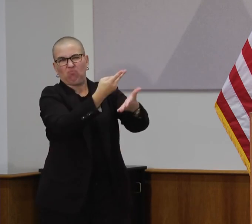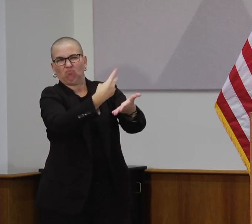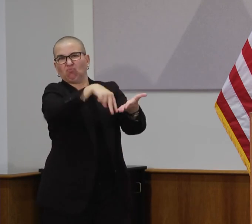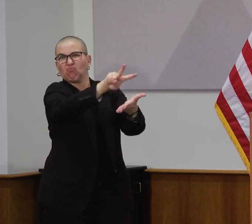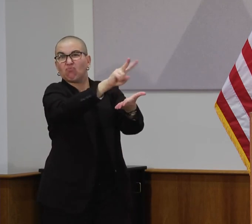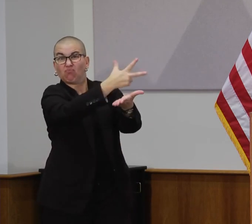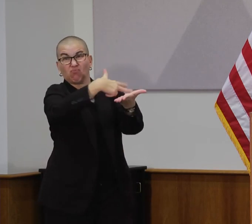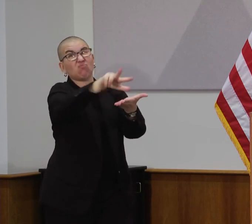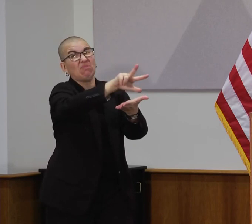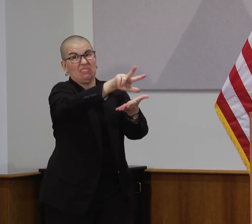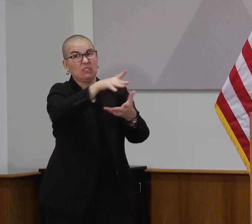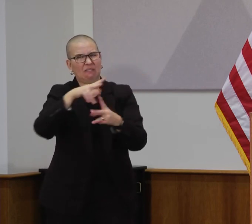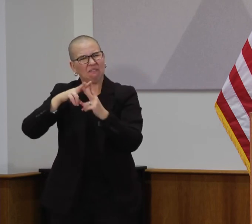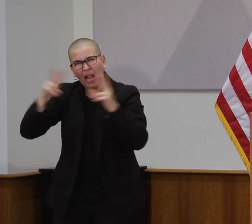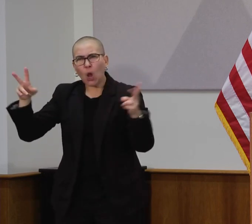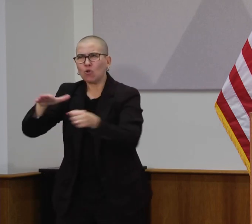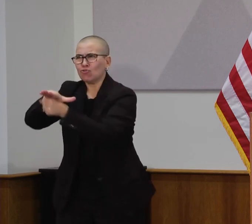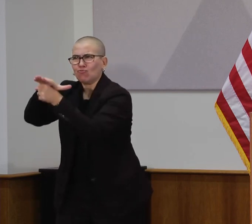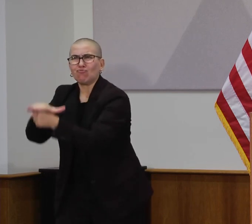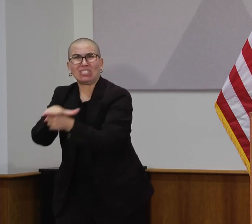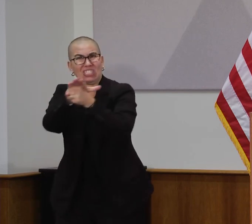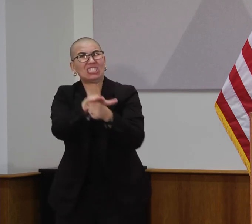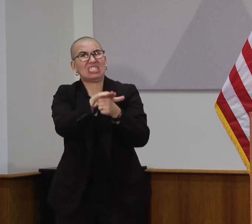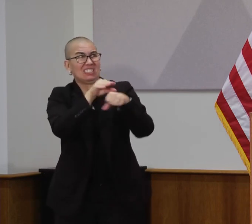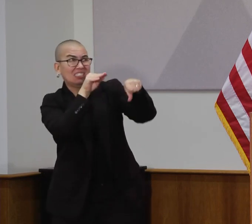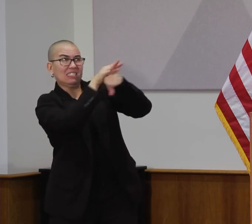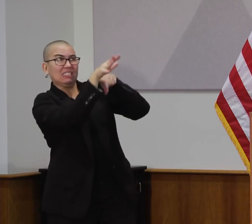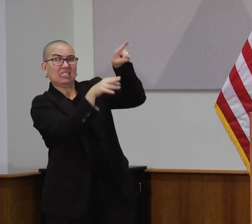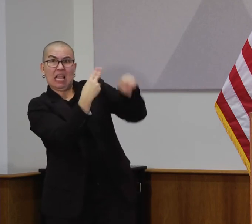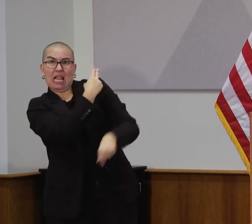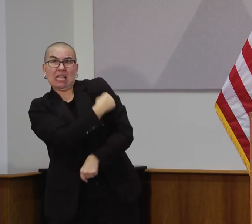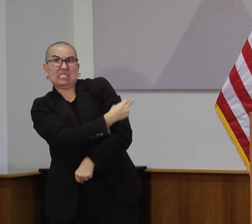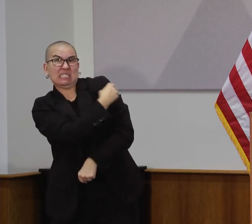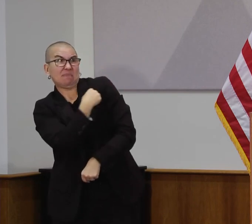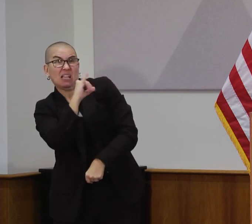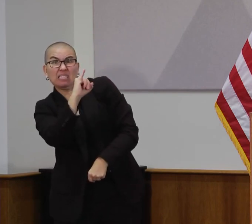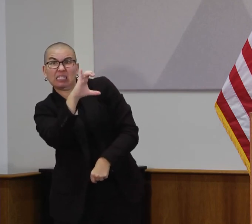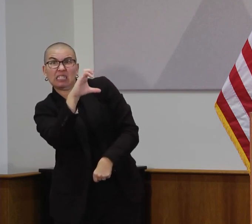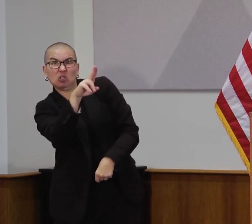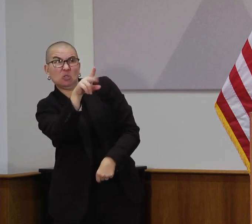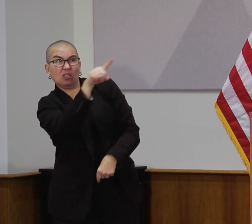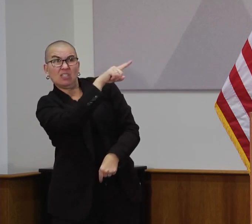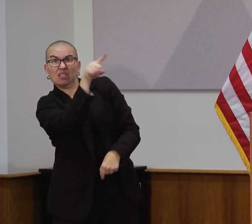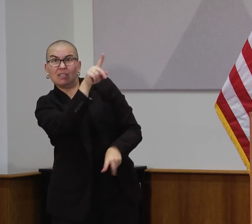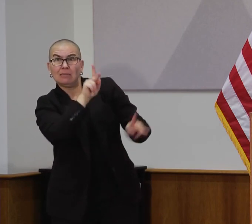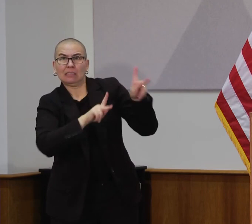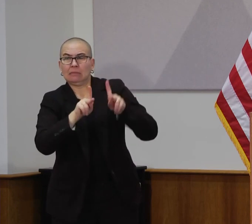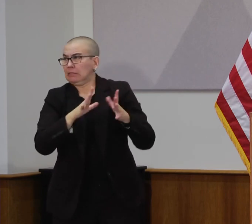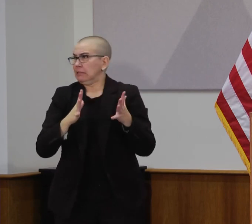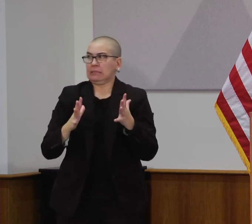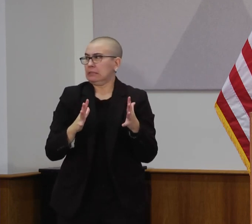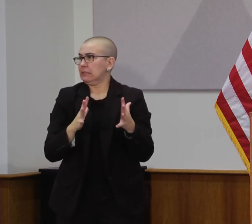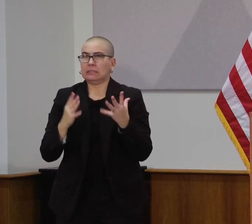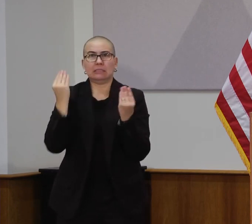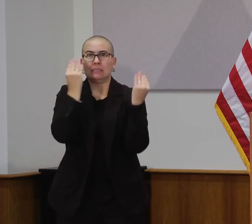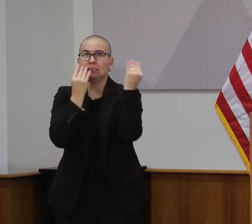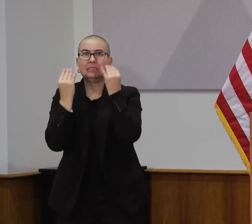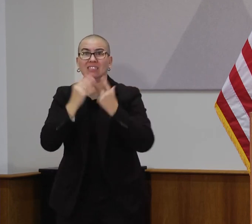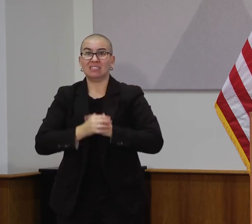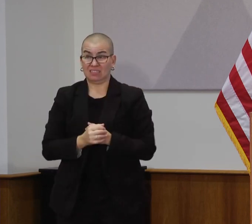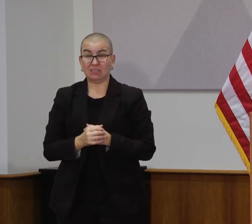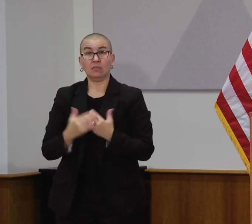healthcare system is already built in, as the governor has so clearly mentioned. It was just 5 days